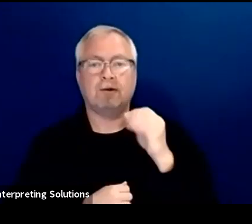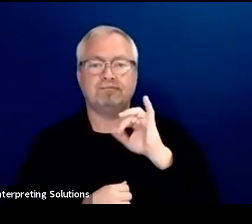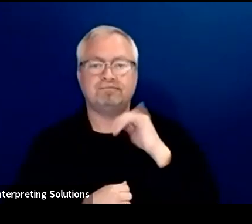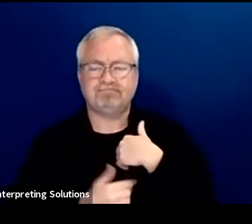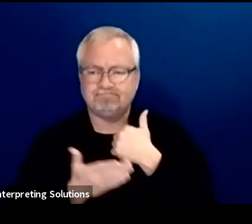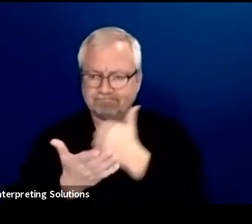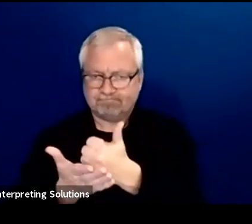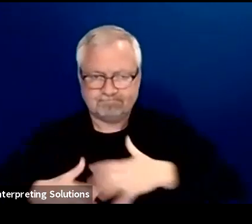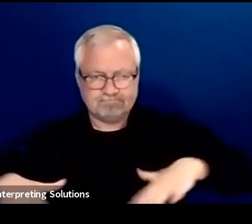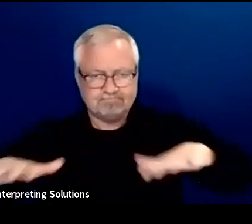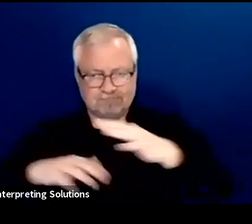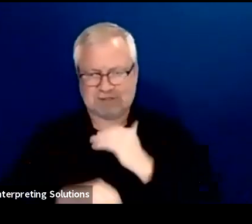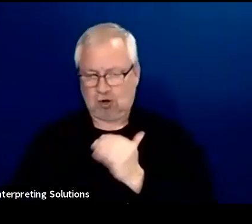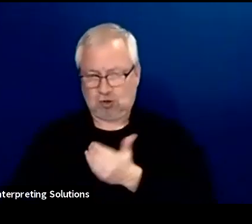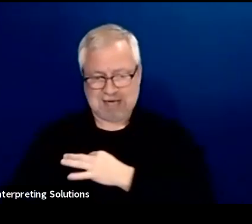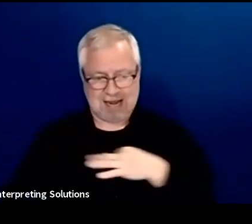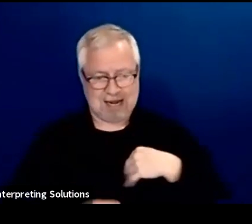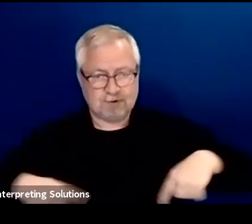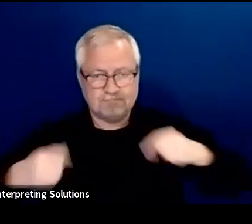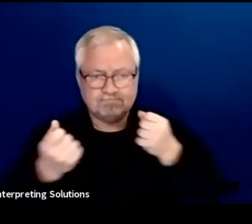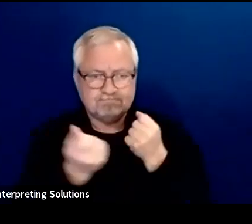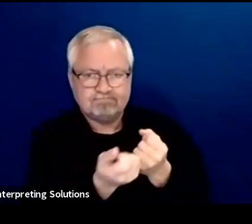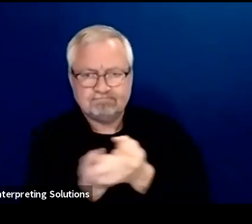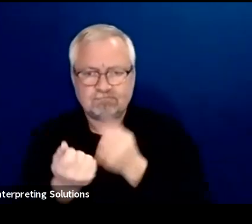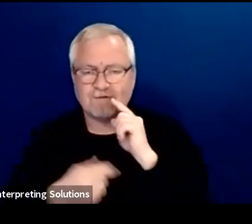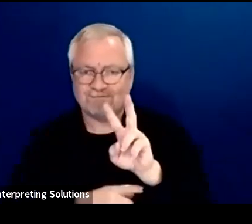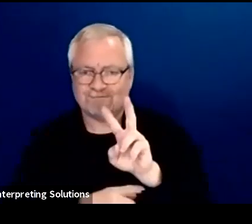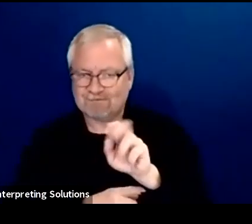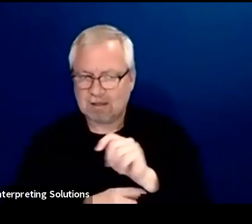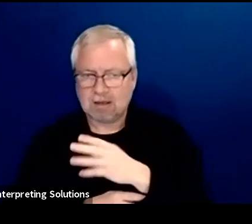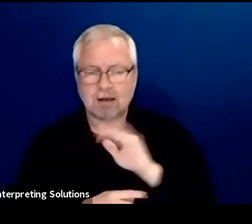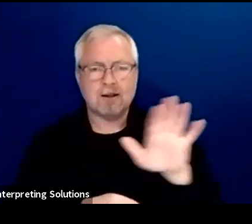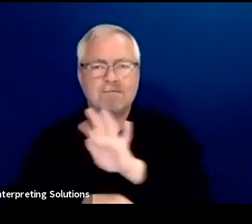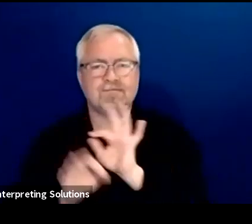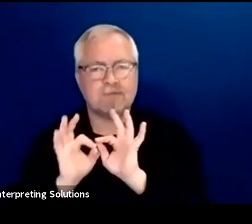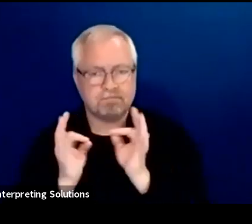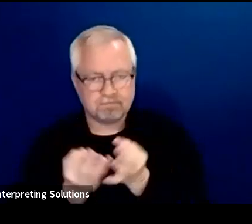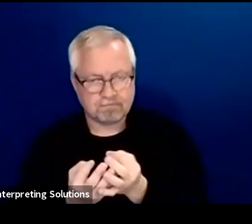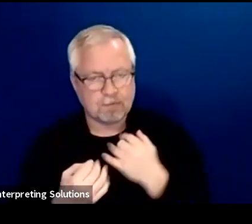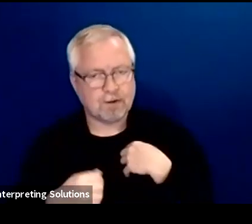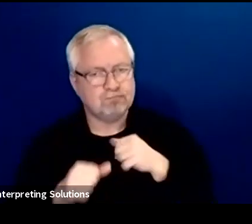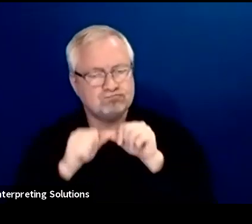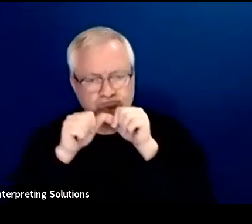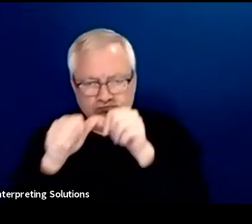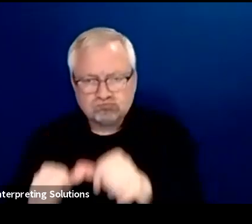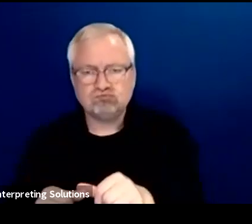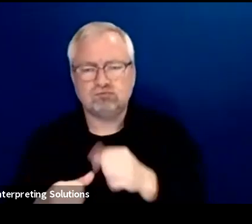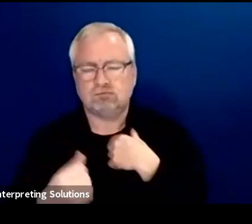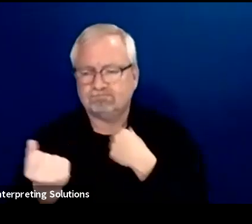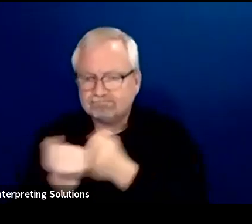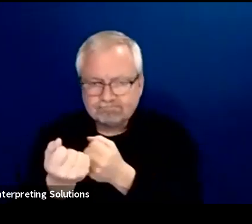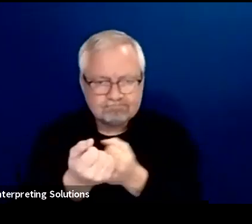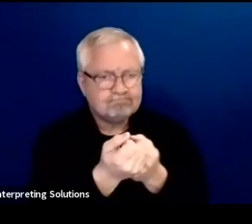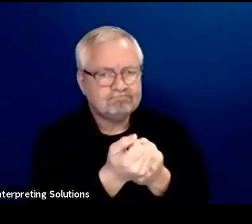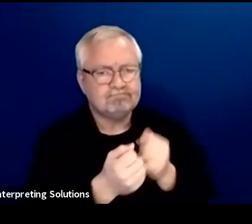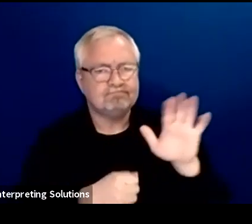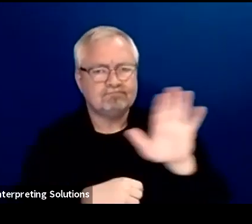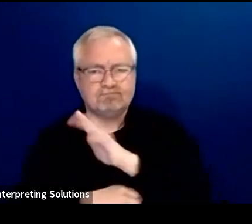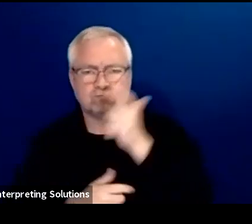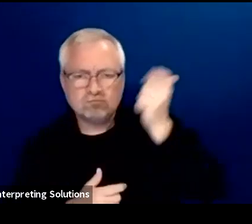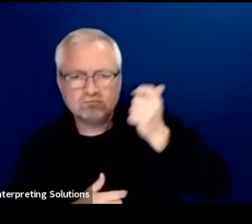families. Virtually, we continue to process applications for support through the state assistance program and the Minnesota